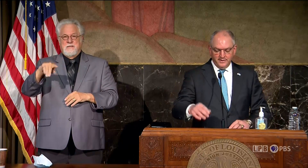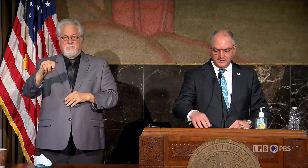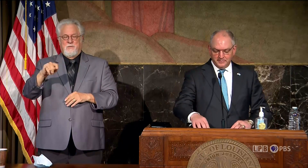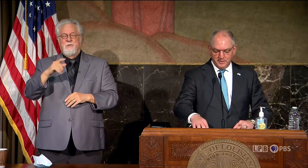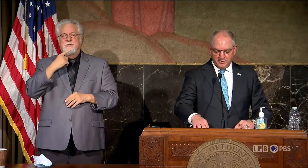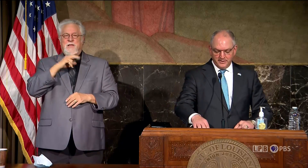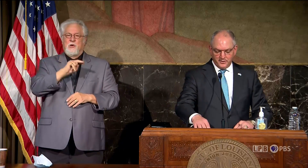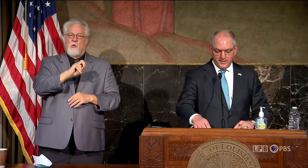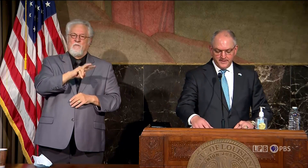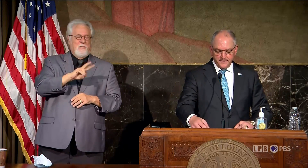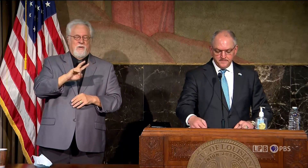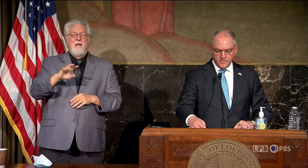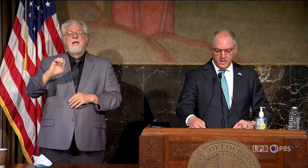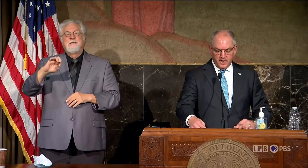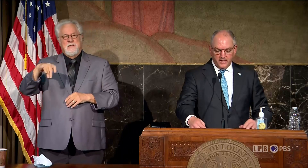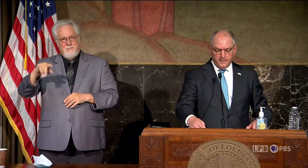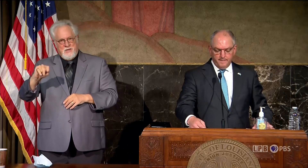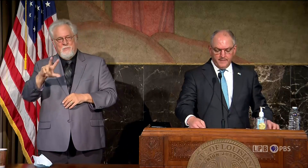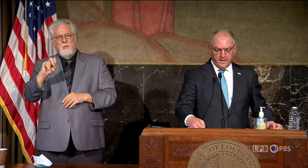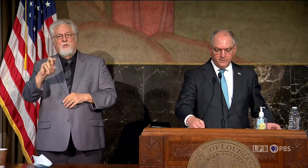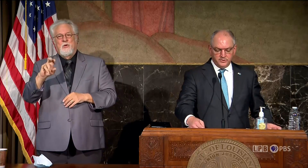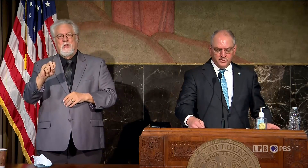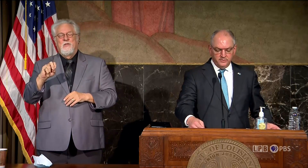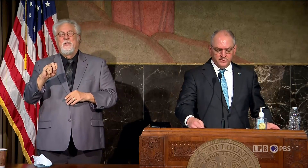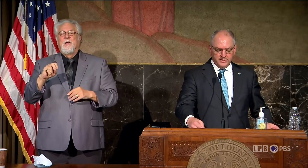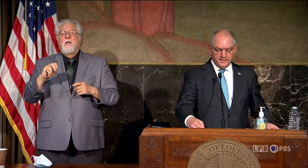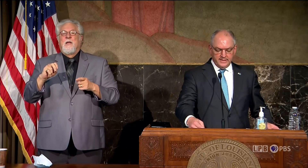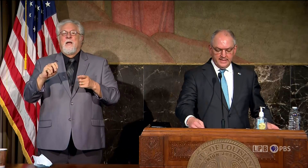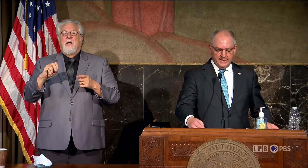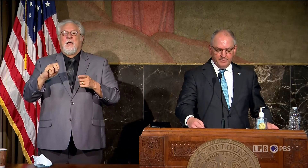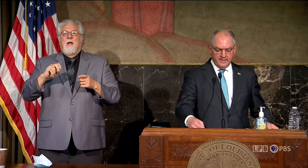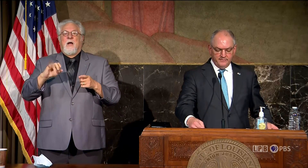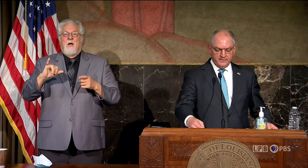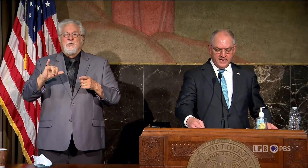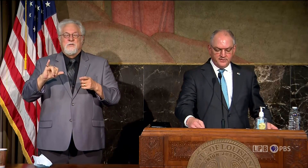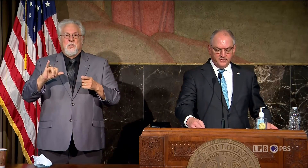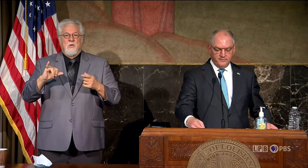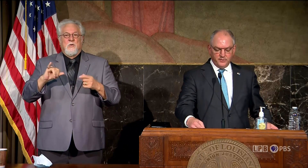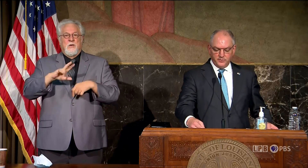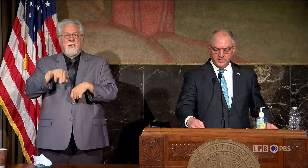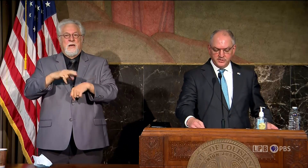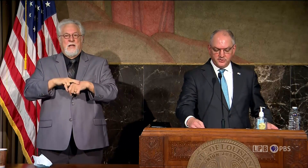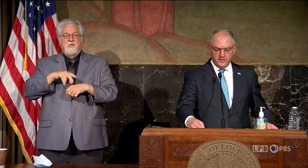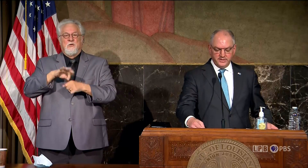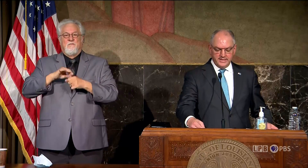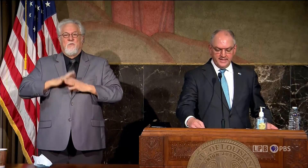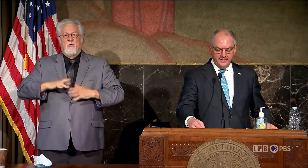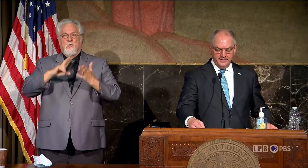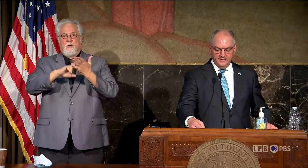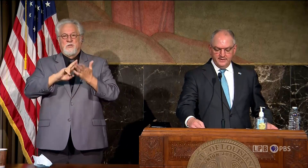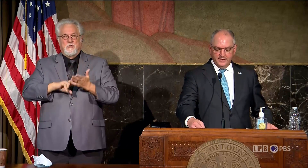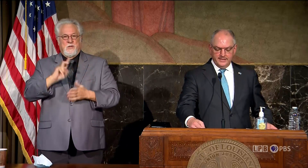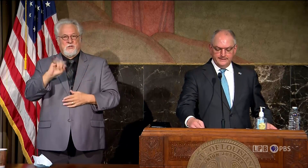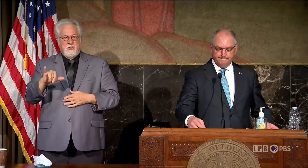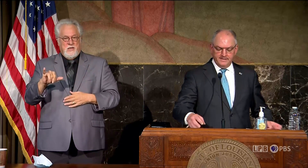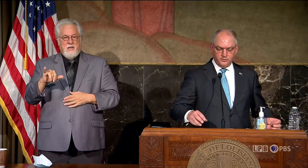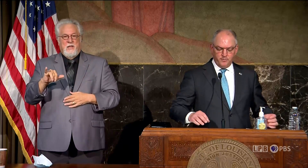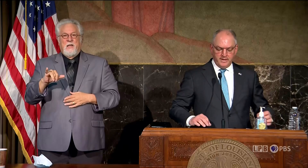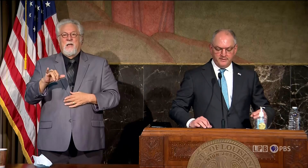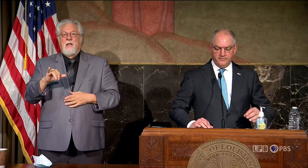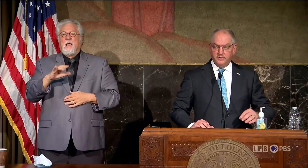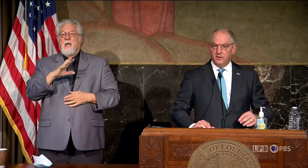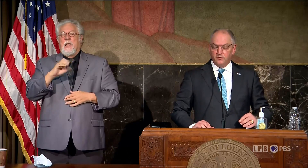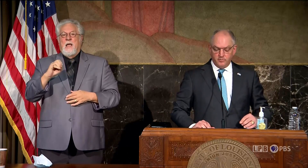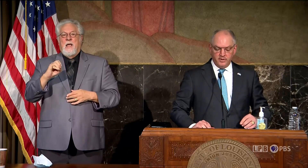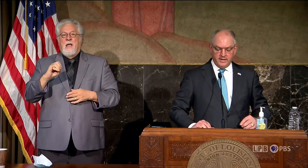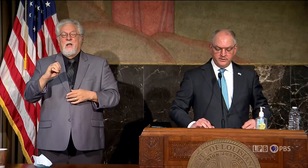before September the 30th. Also, today, I believe, is National Voter Registration Day. As a